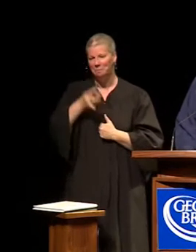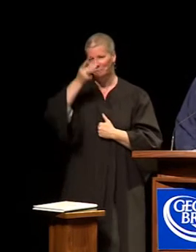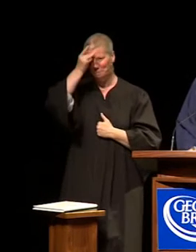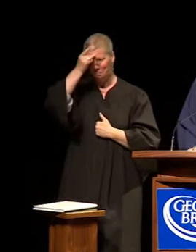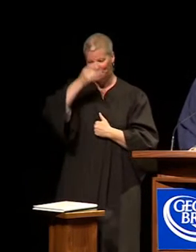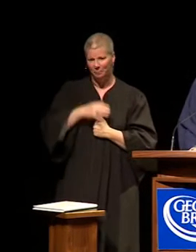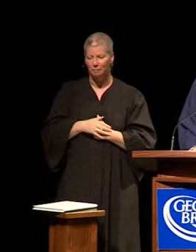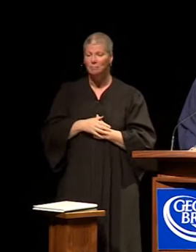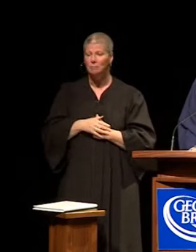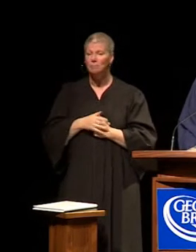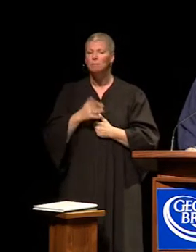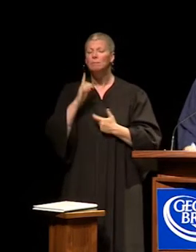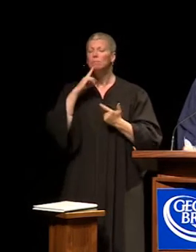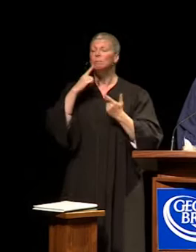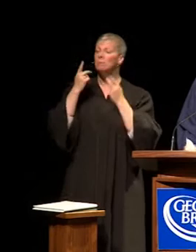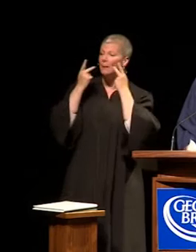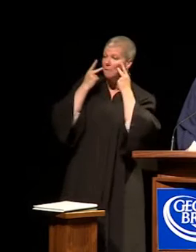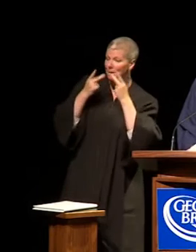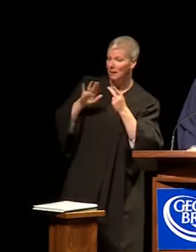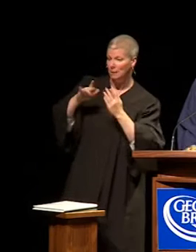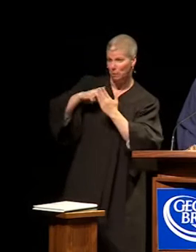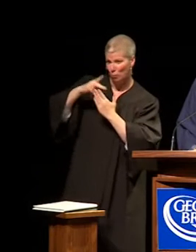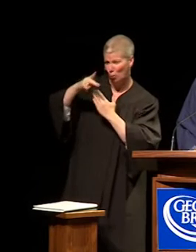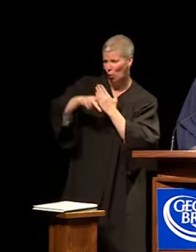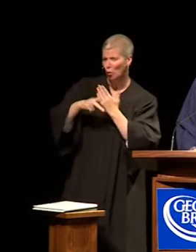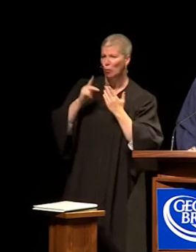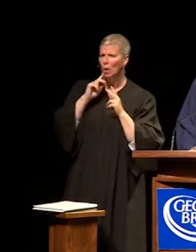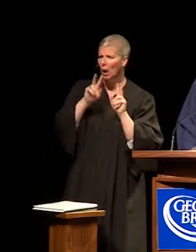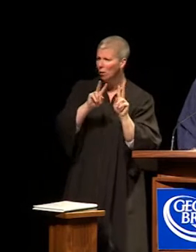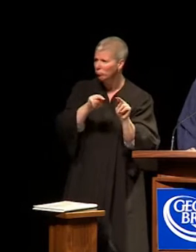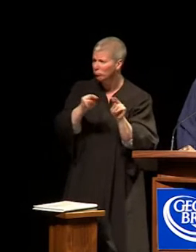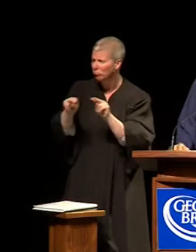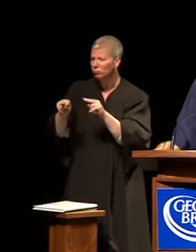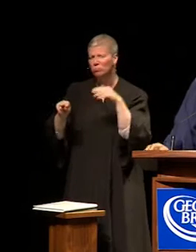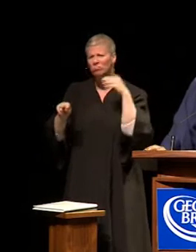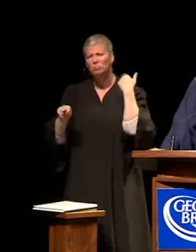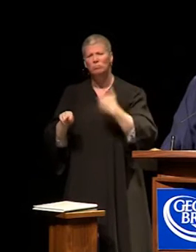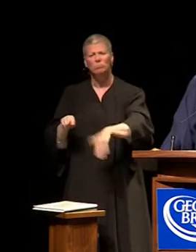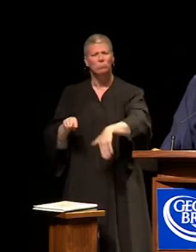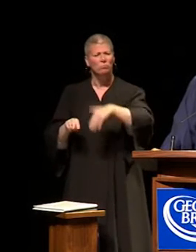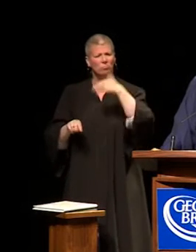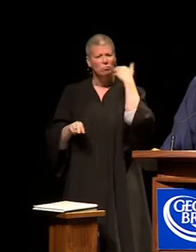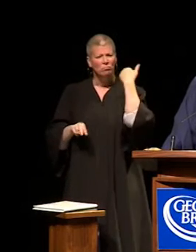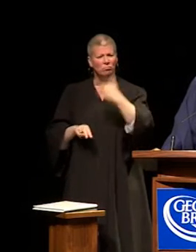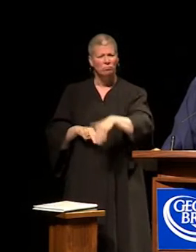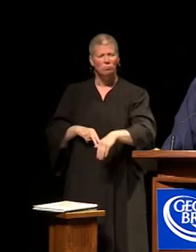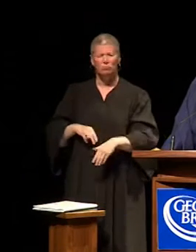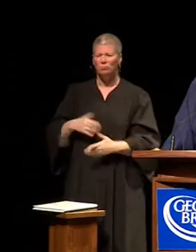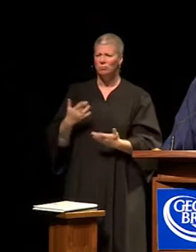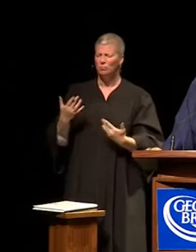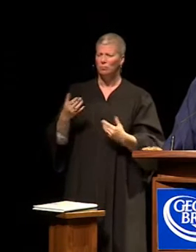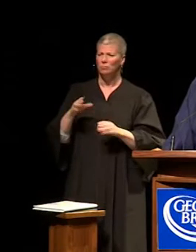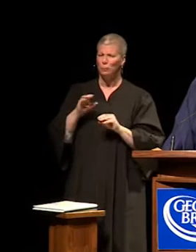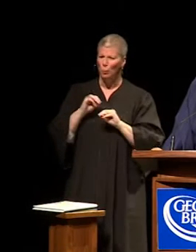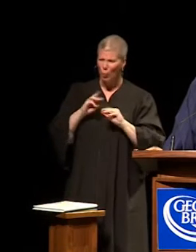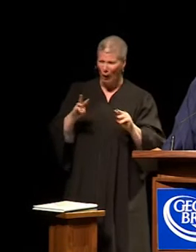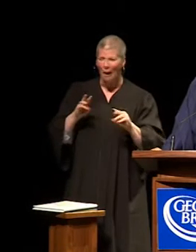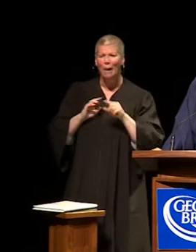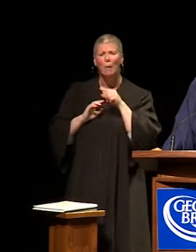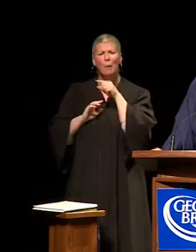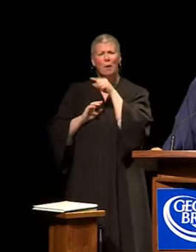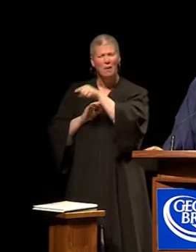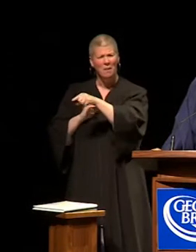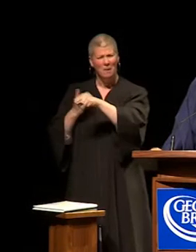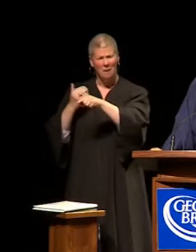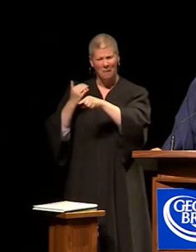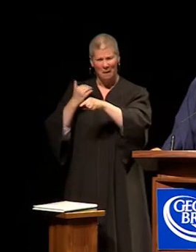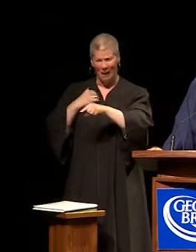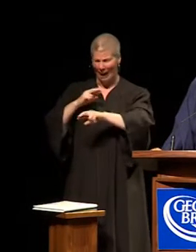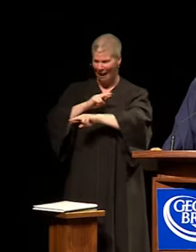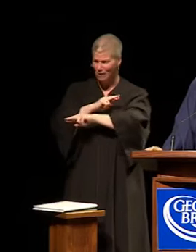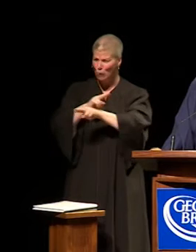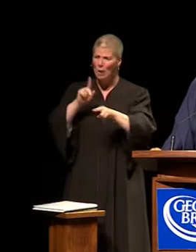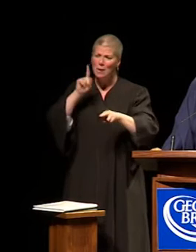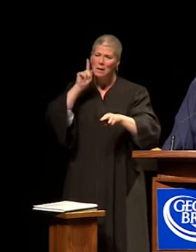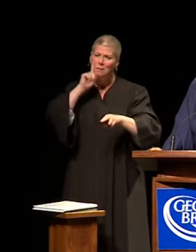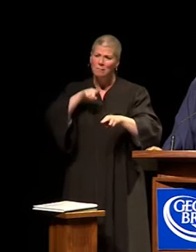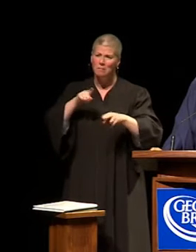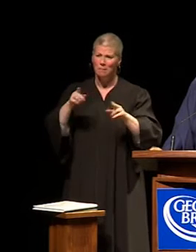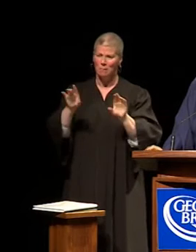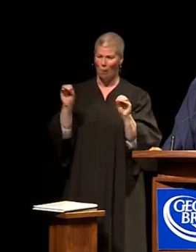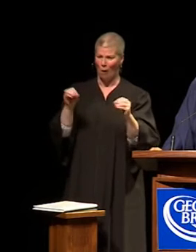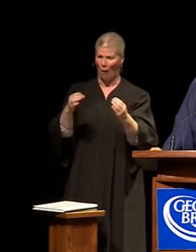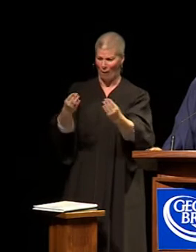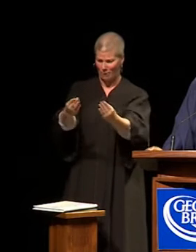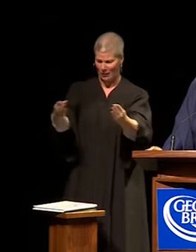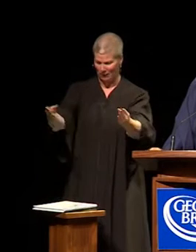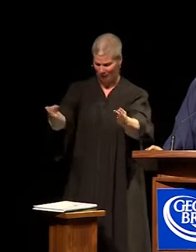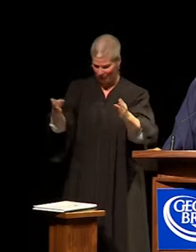During the tour, I was amazed. They had built a fully functional automated office cubicle